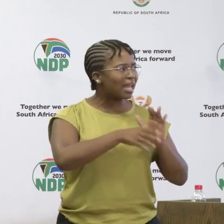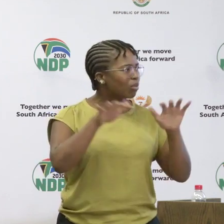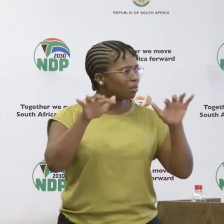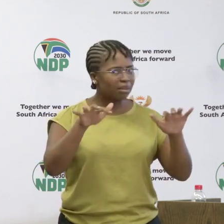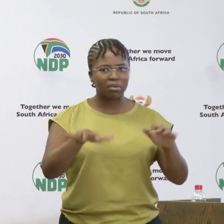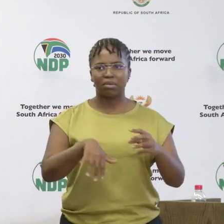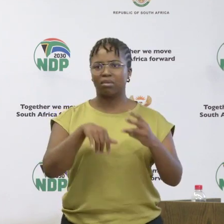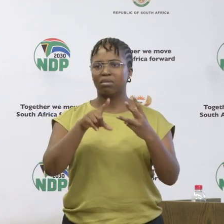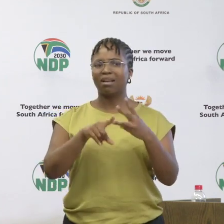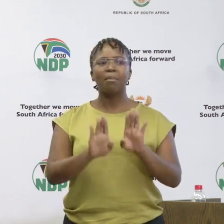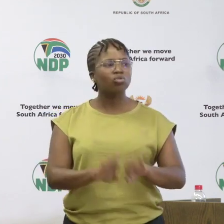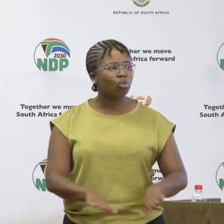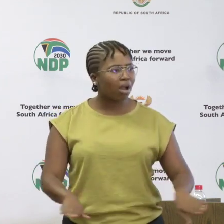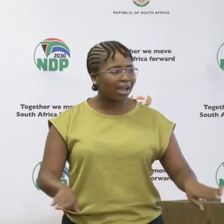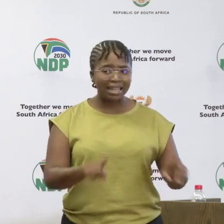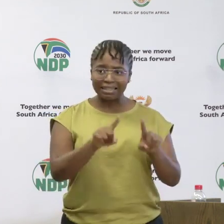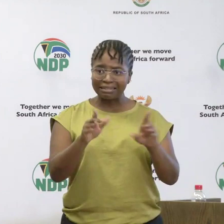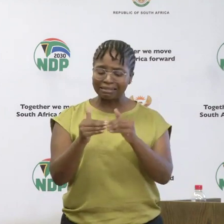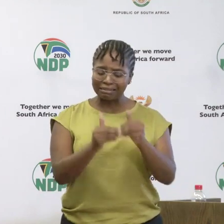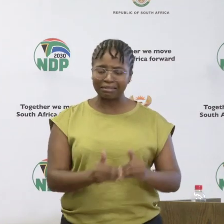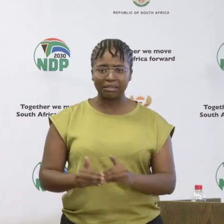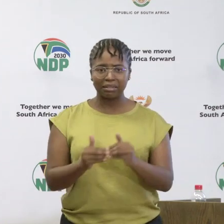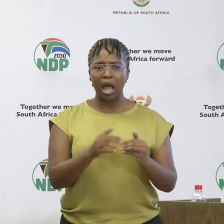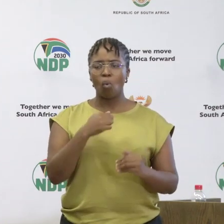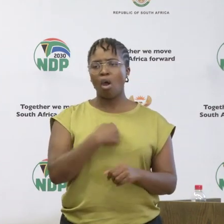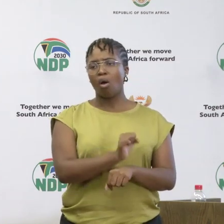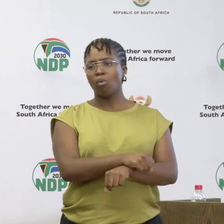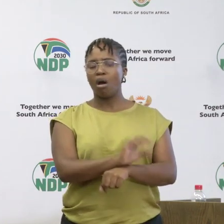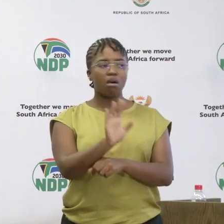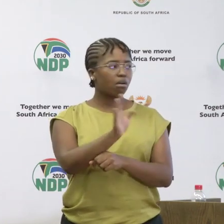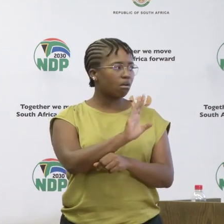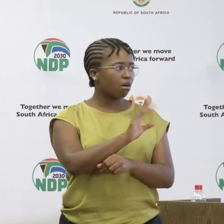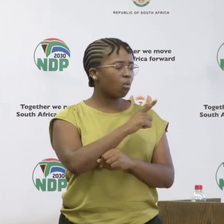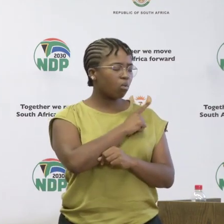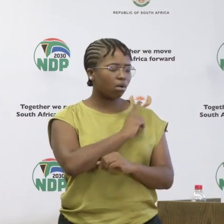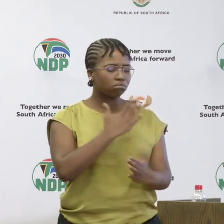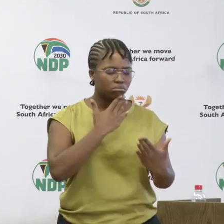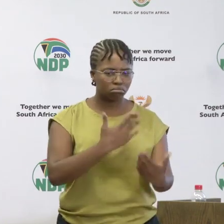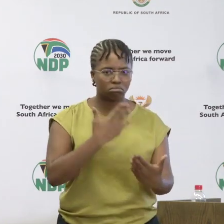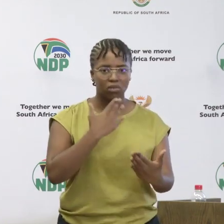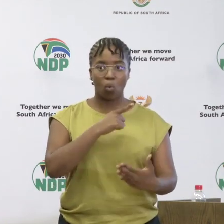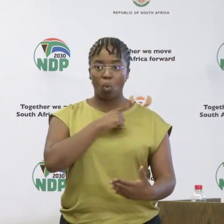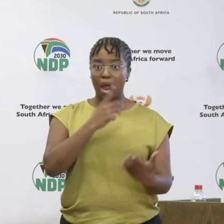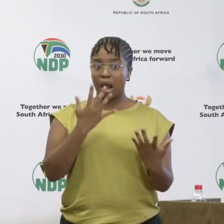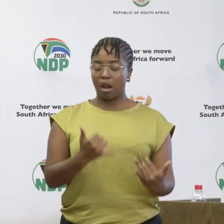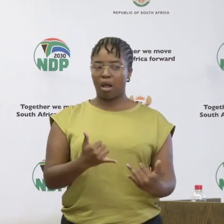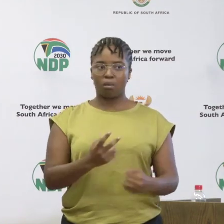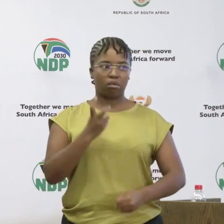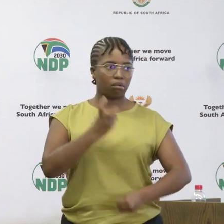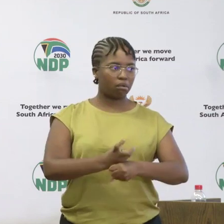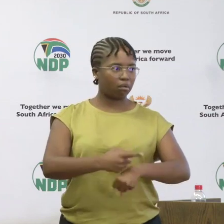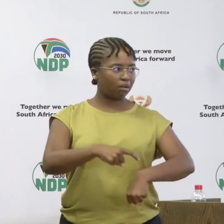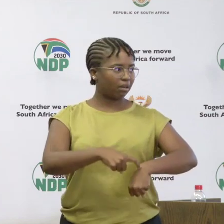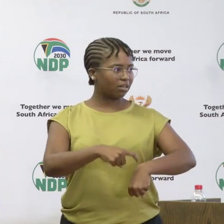that are taking care of children. We don't take it for granted that this is a very testing time for caregivers, it's a